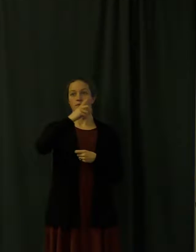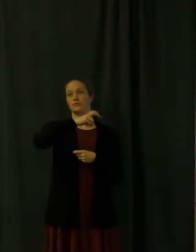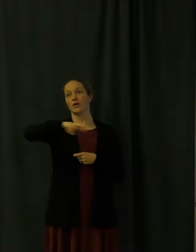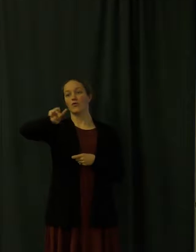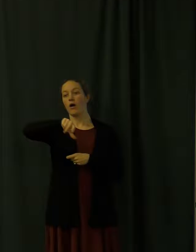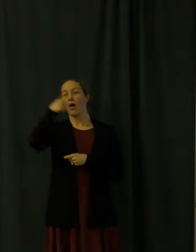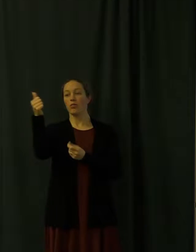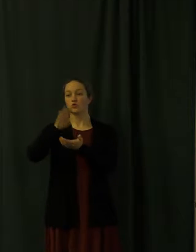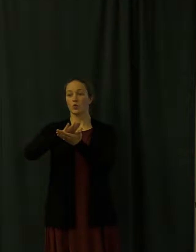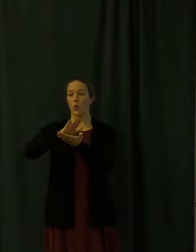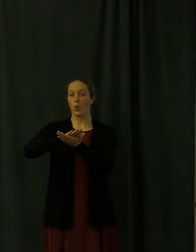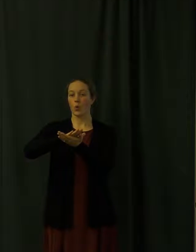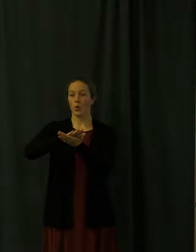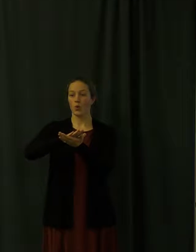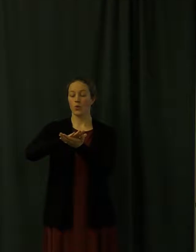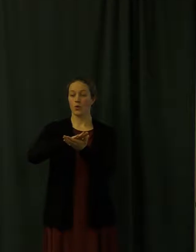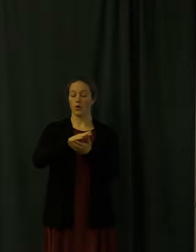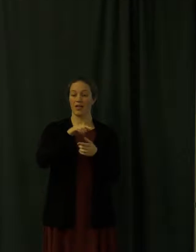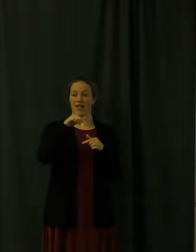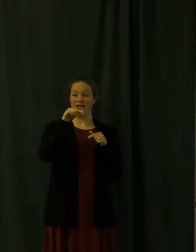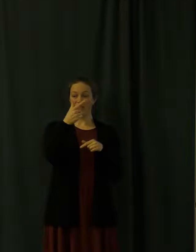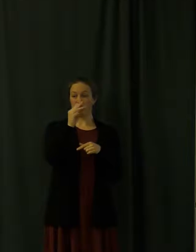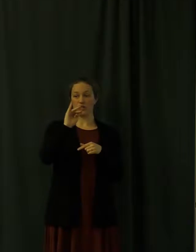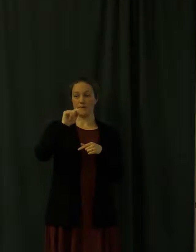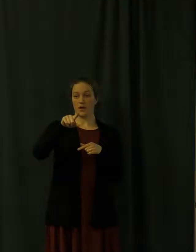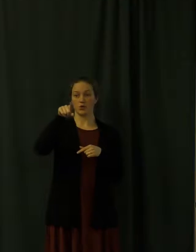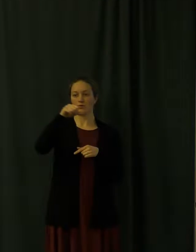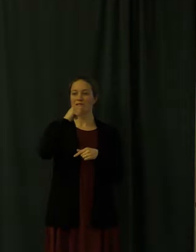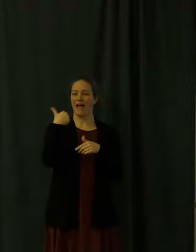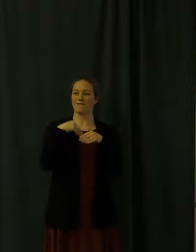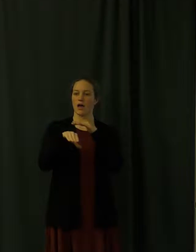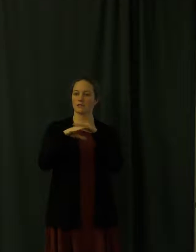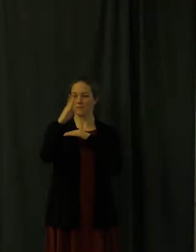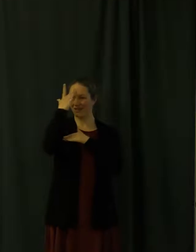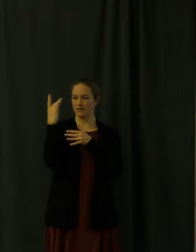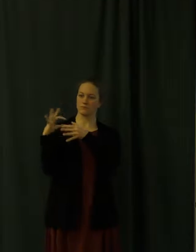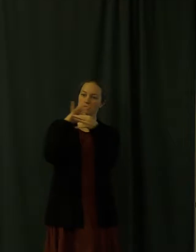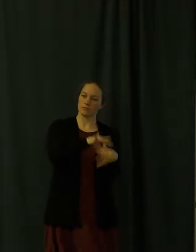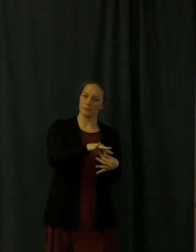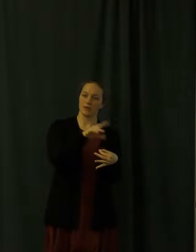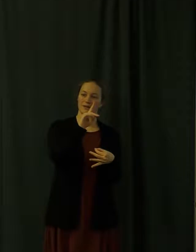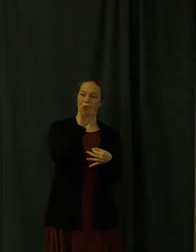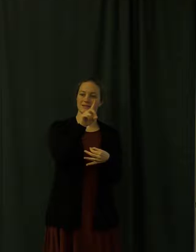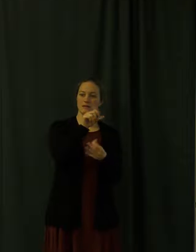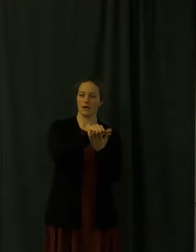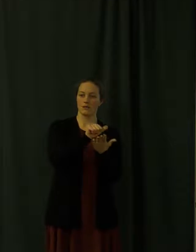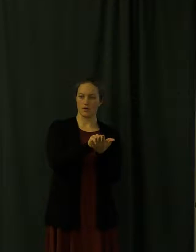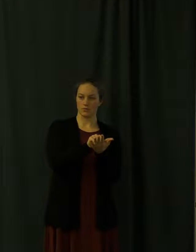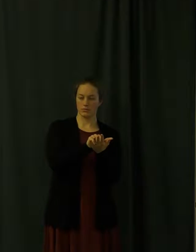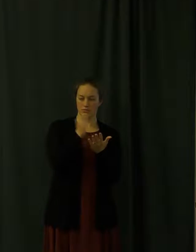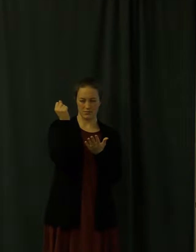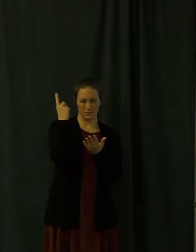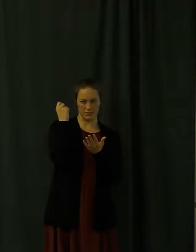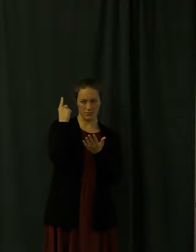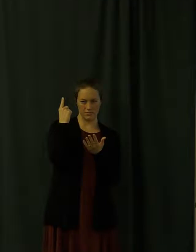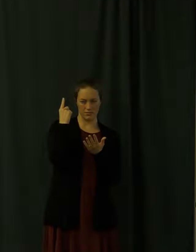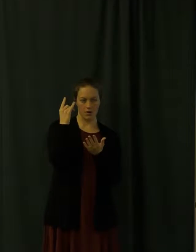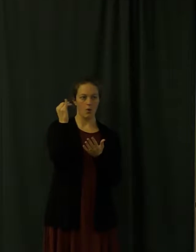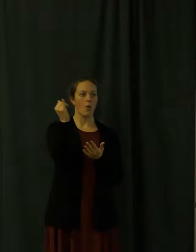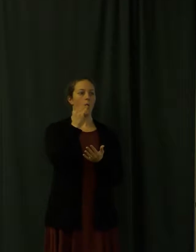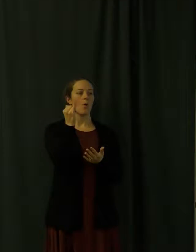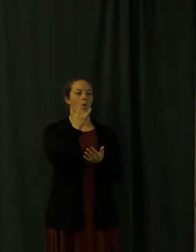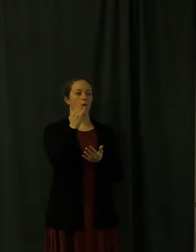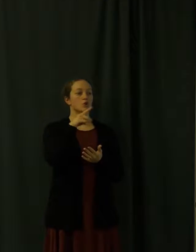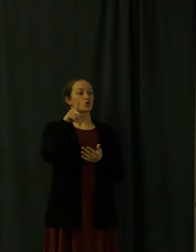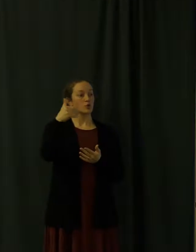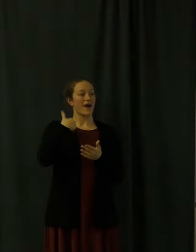U, Gmail U doesn't have access to that file anymore because it was tied to your KSD account. Do you see what I'm saying? So you have a copy